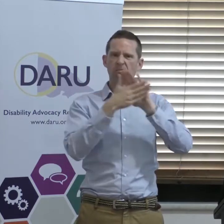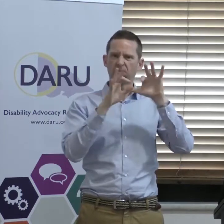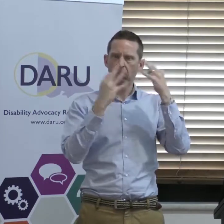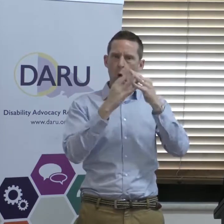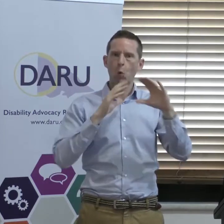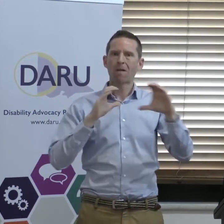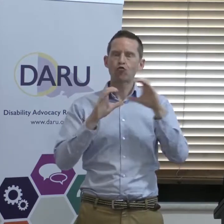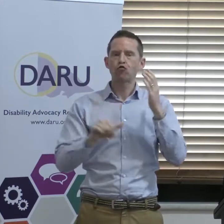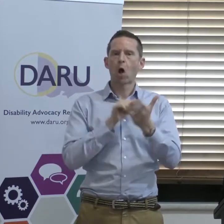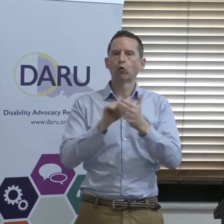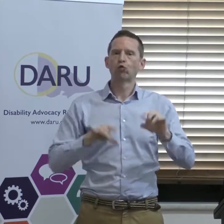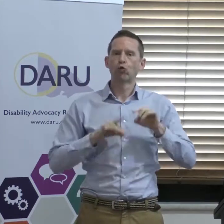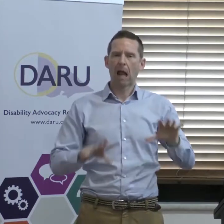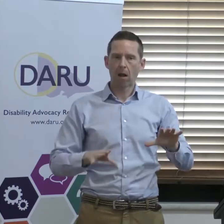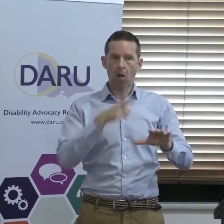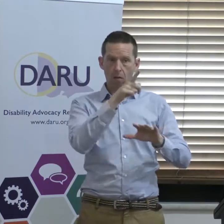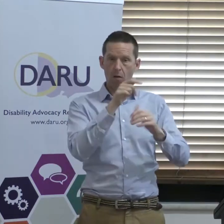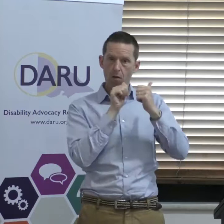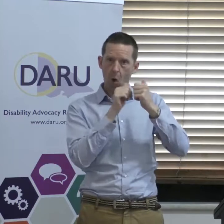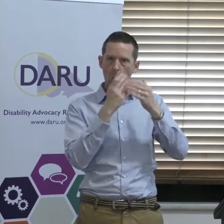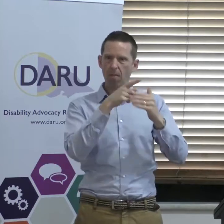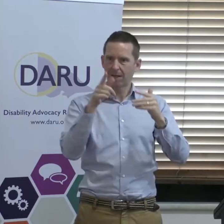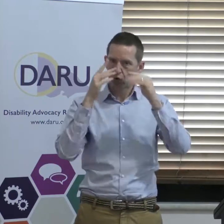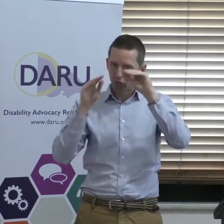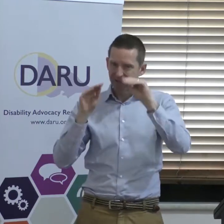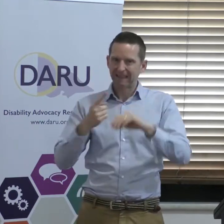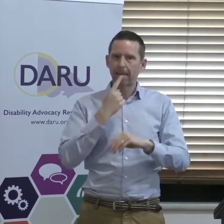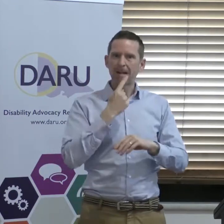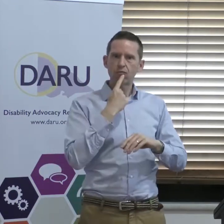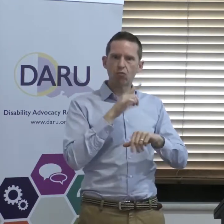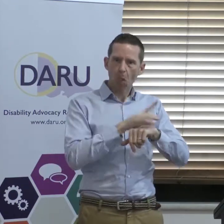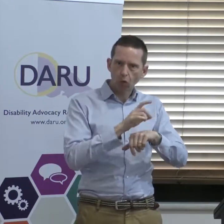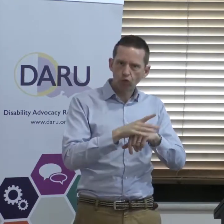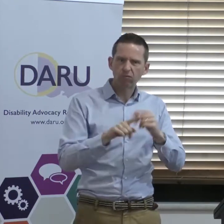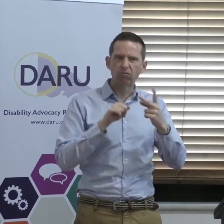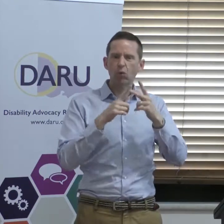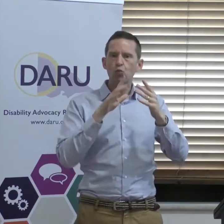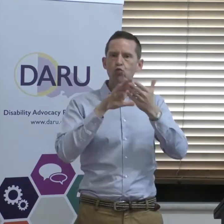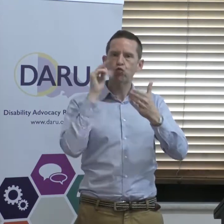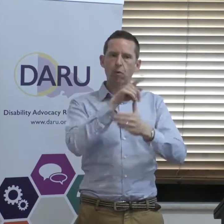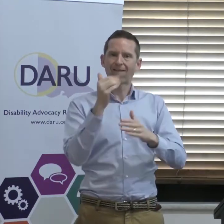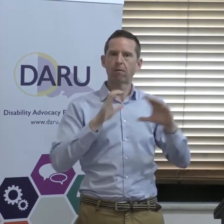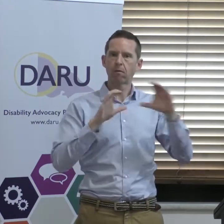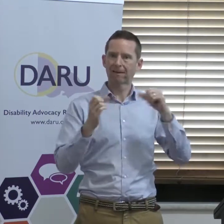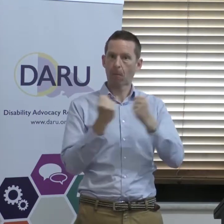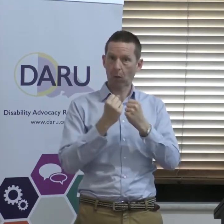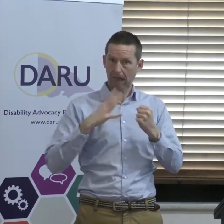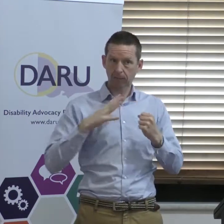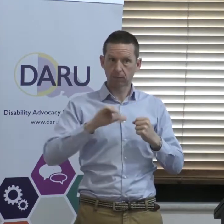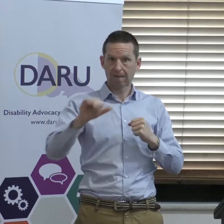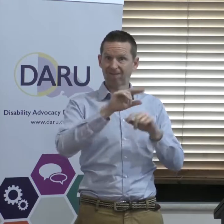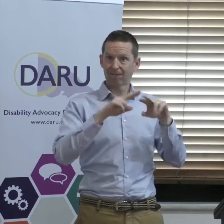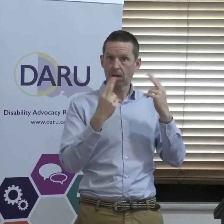Communication Rights Australia collaborated with educators, speech pathologists, students with communication support needs and their